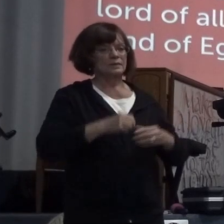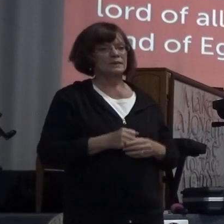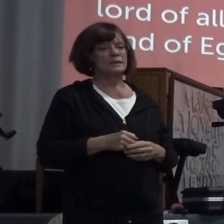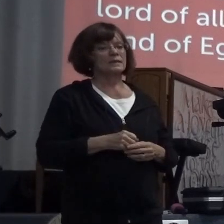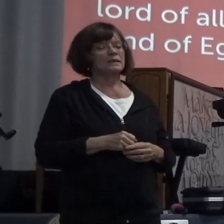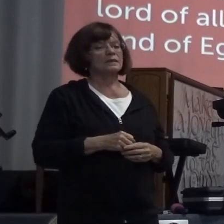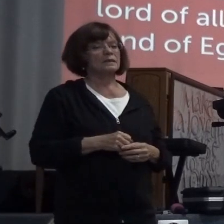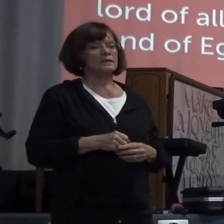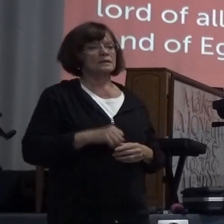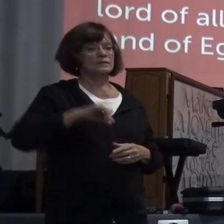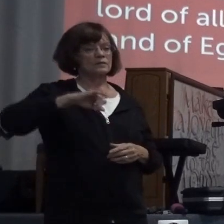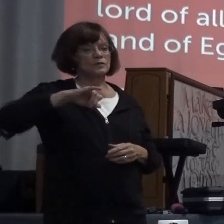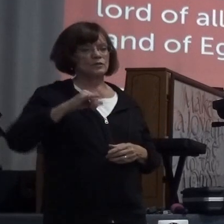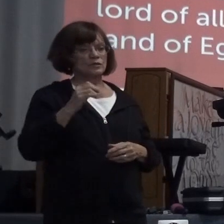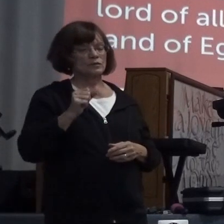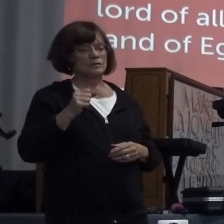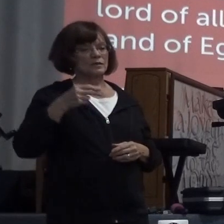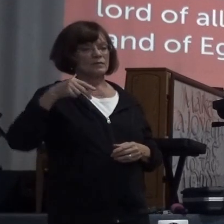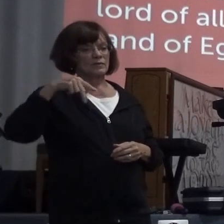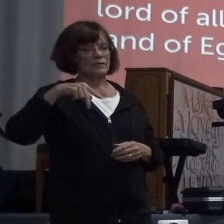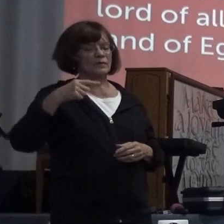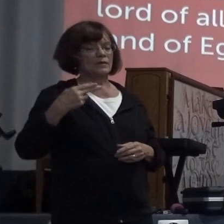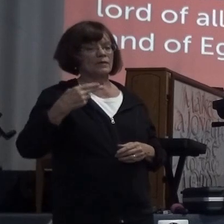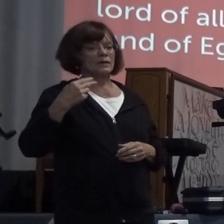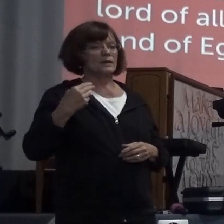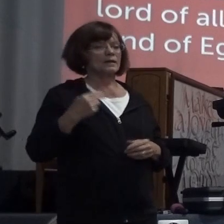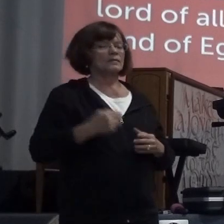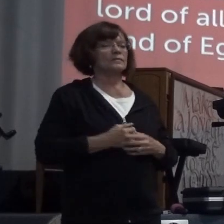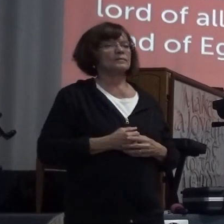them. God used it to glorify himself.